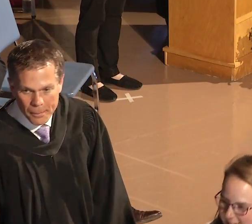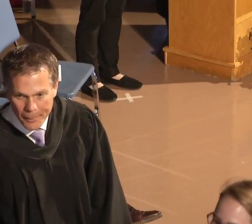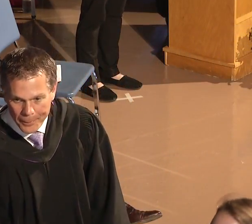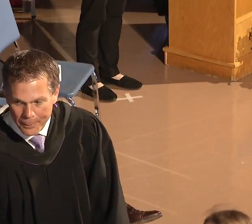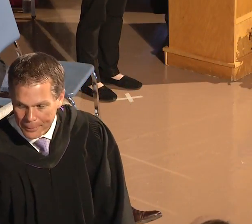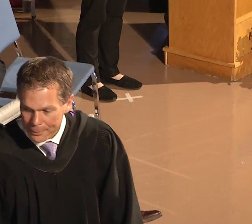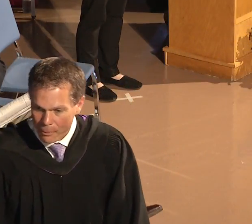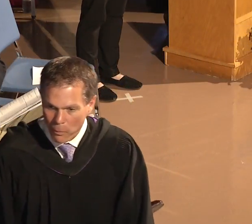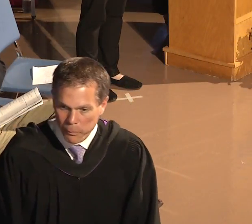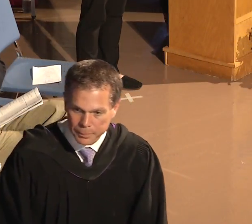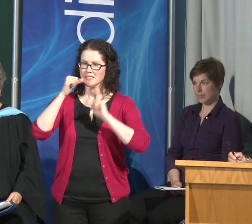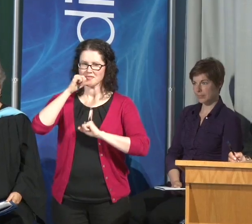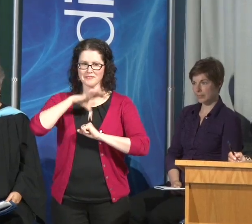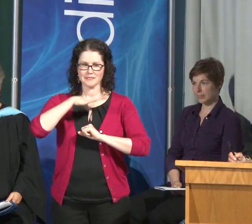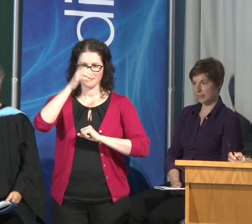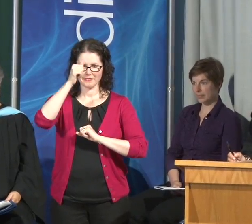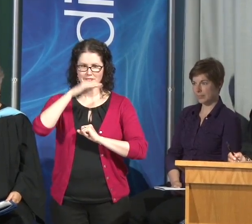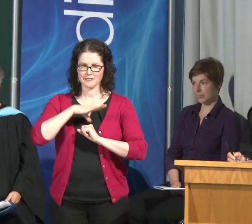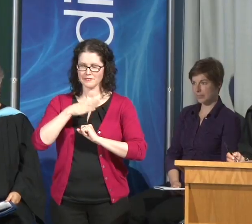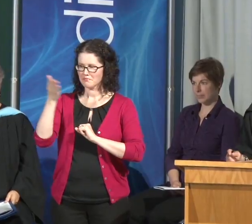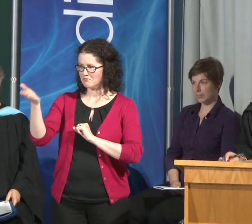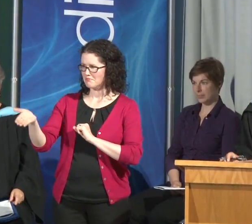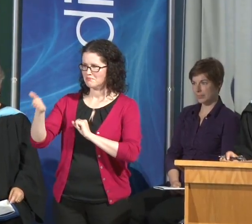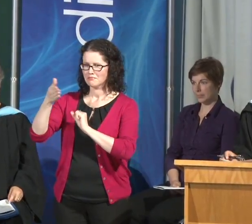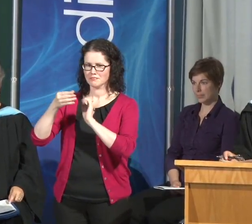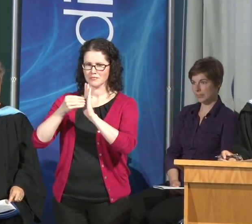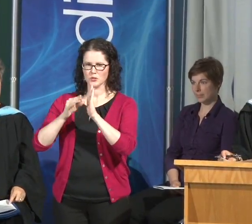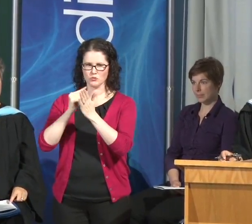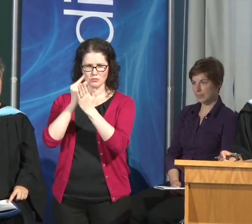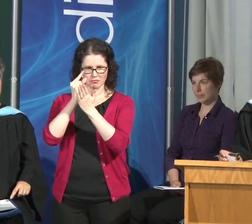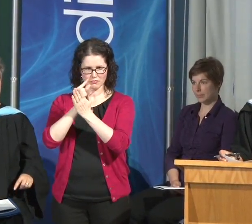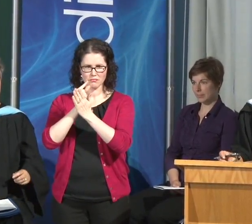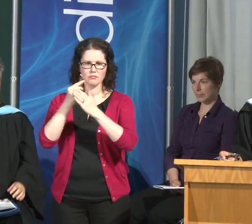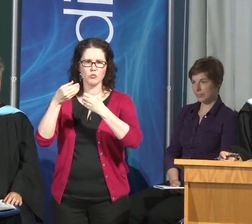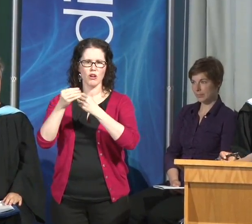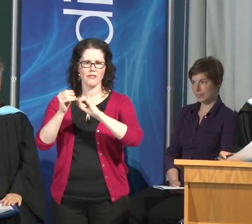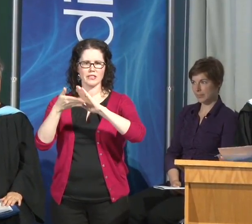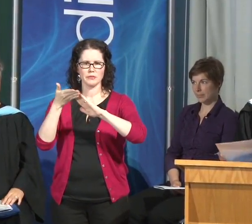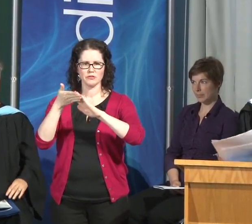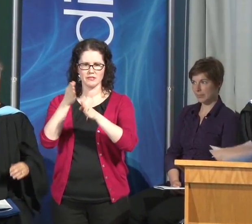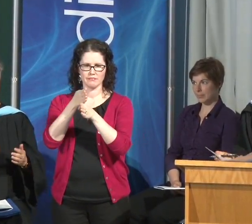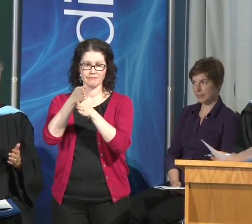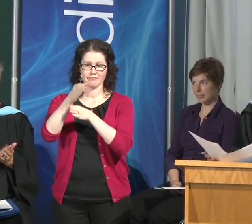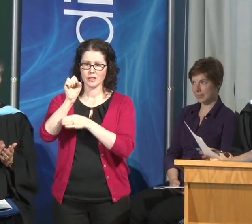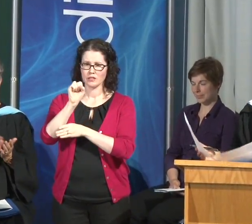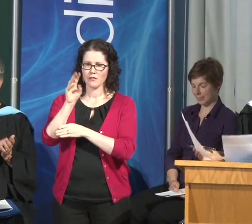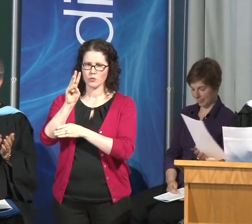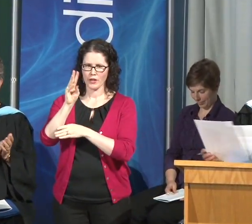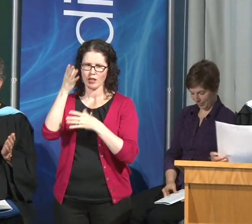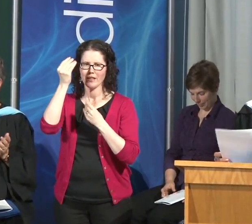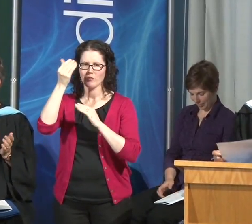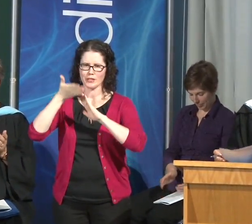Mr. President, ladies and gentlemen, the graduates in Office Administration, Software, and Information Management.